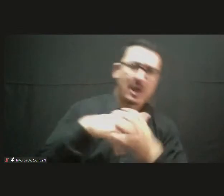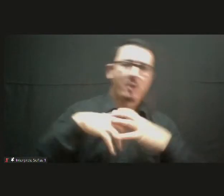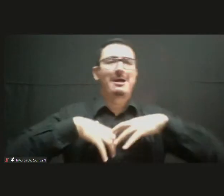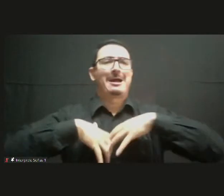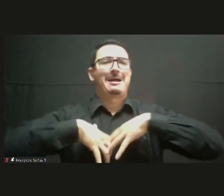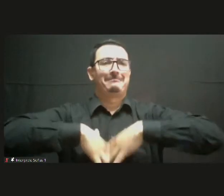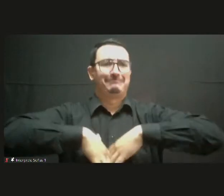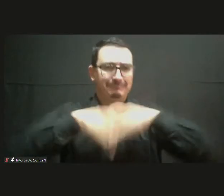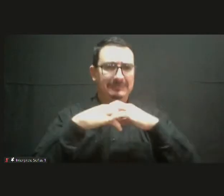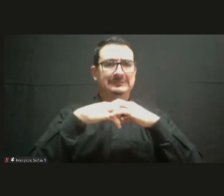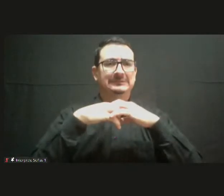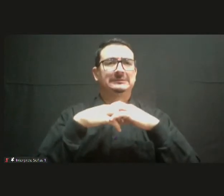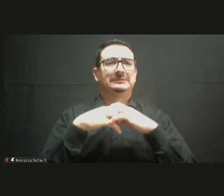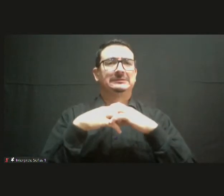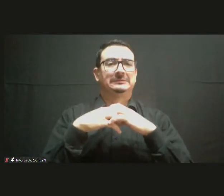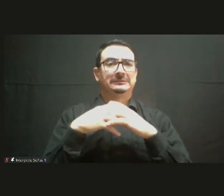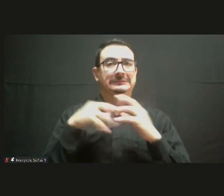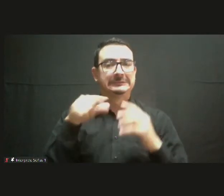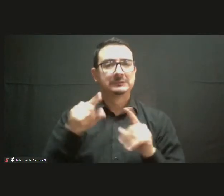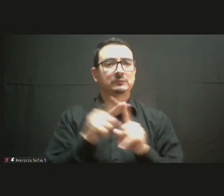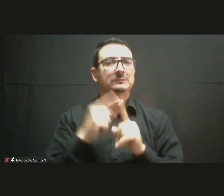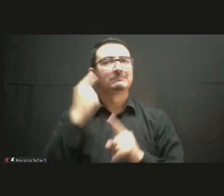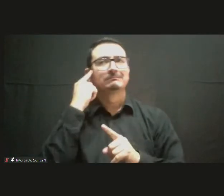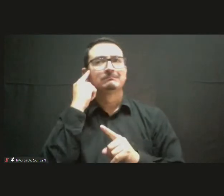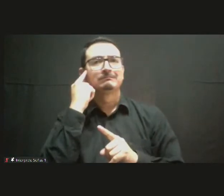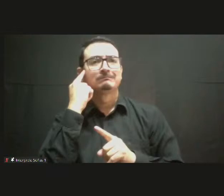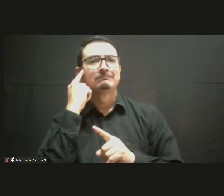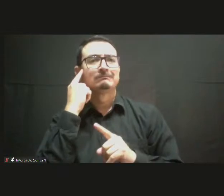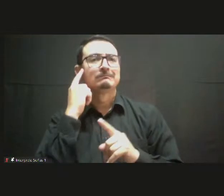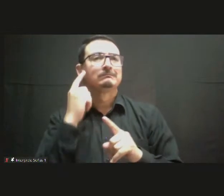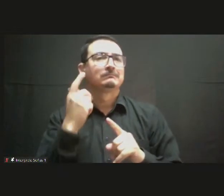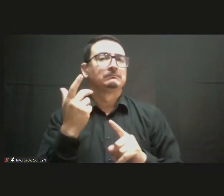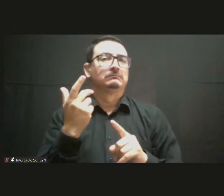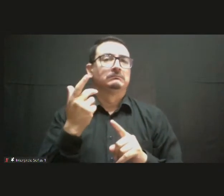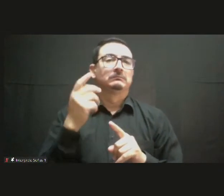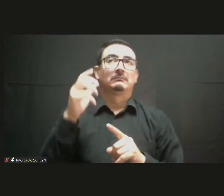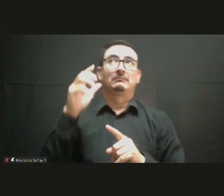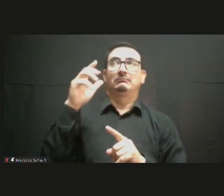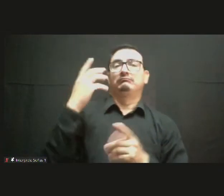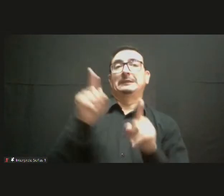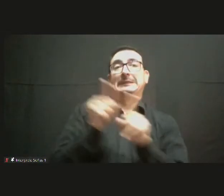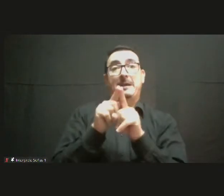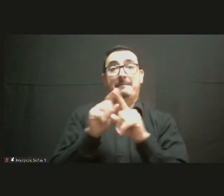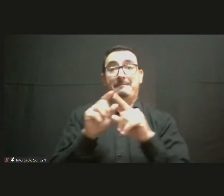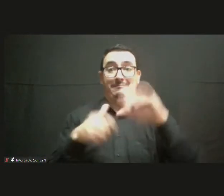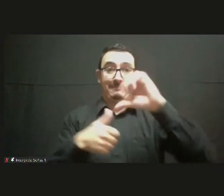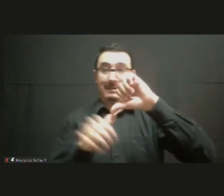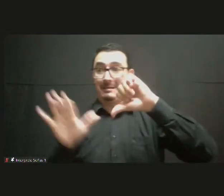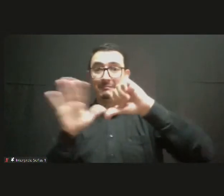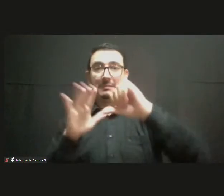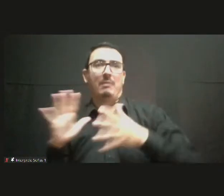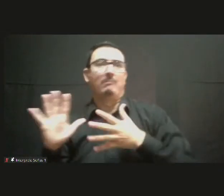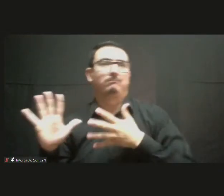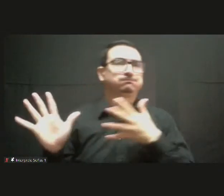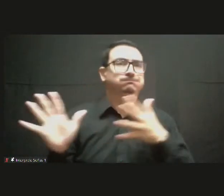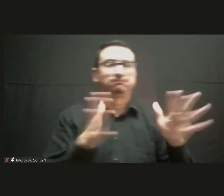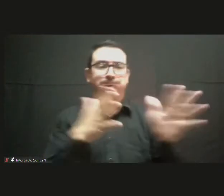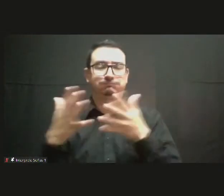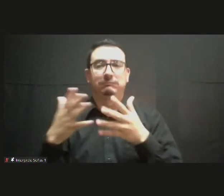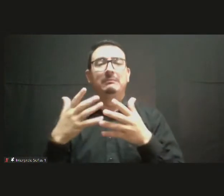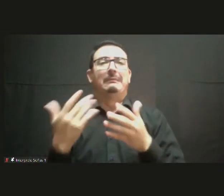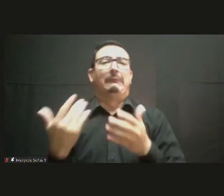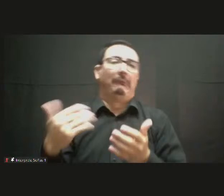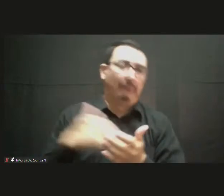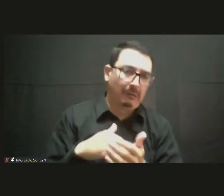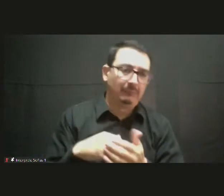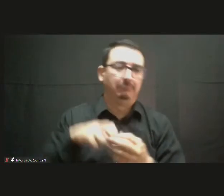and pandemics. Caribbean tourism destinations have to find ways to build resilience within